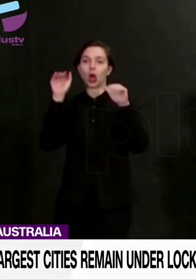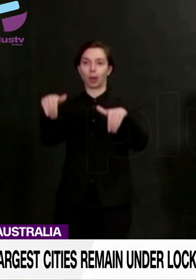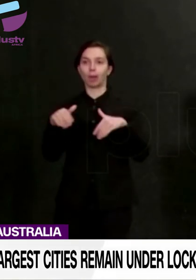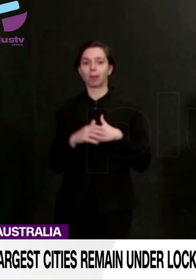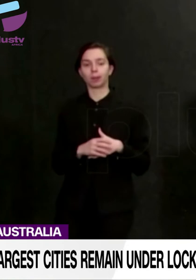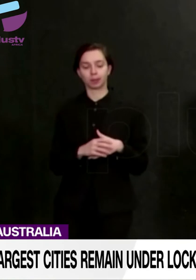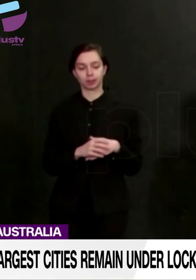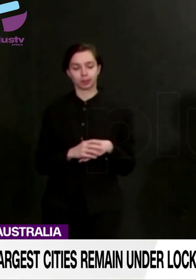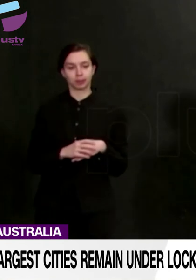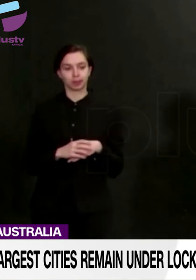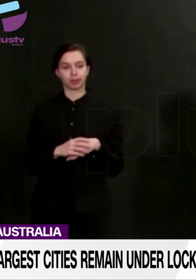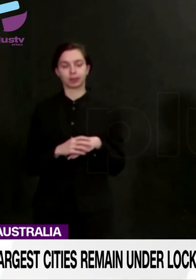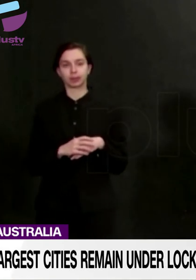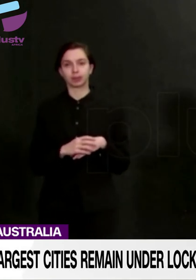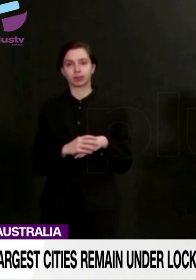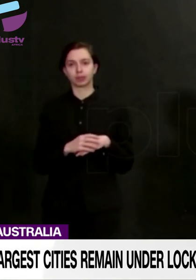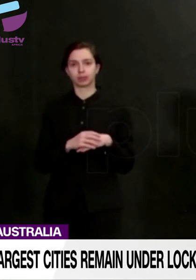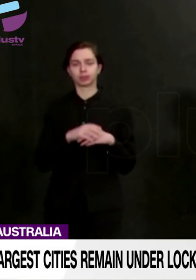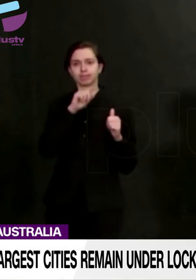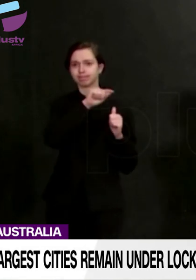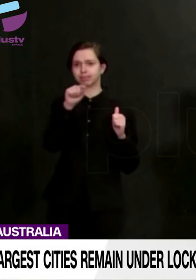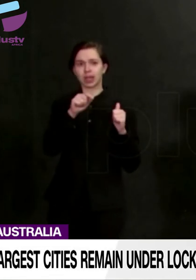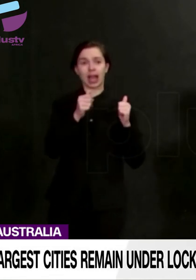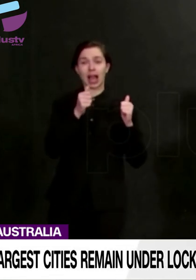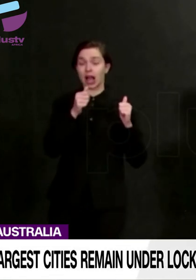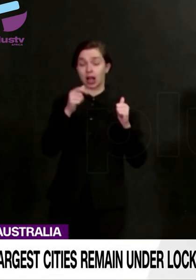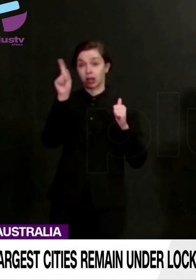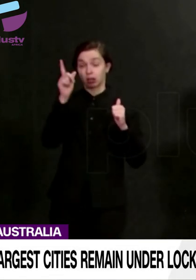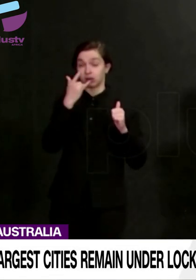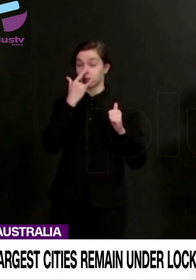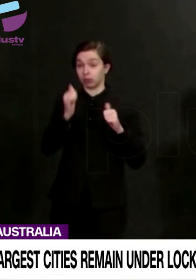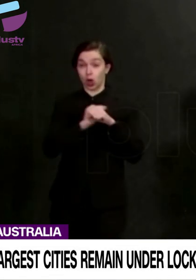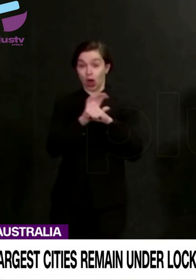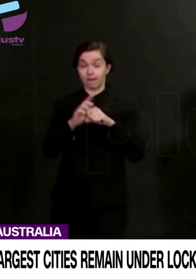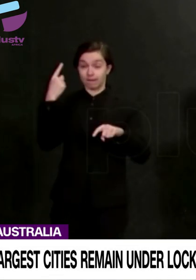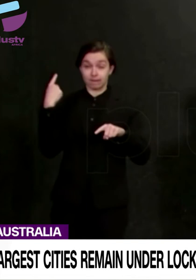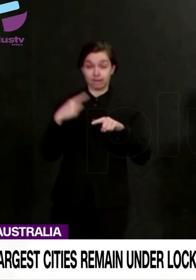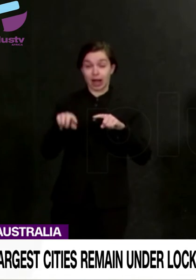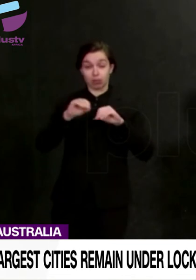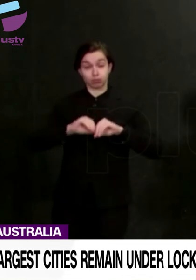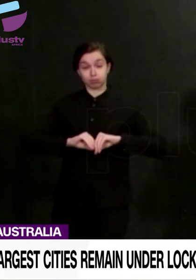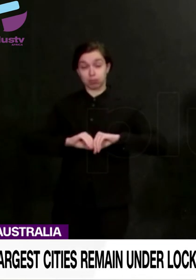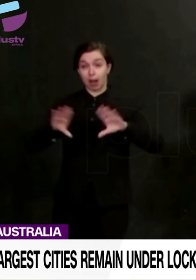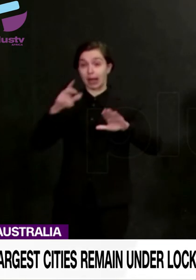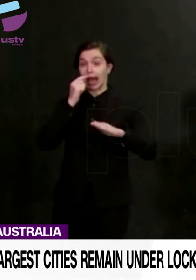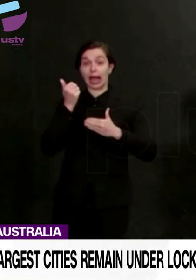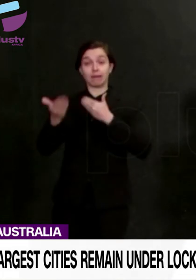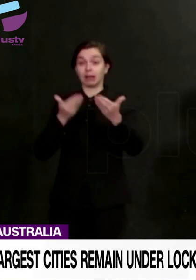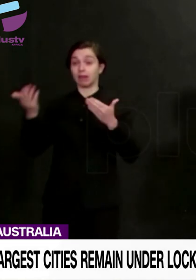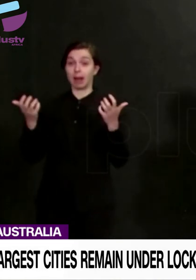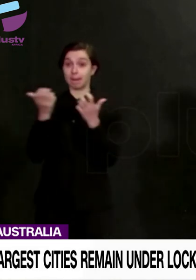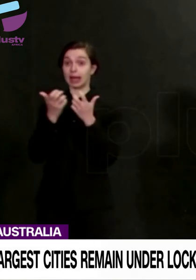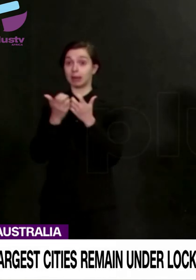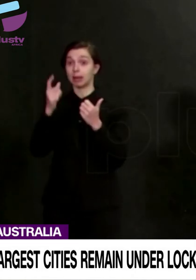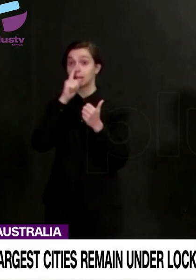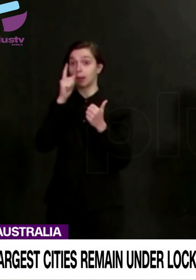seen before. And the transmission is happening in more and more of those places and to more and more people. I said yesterday the next